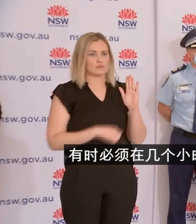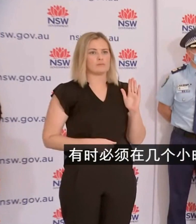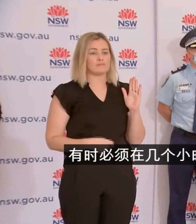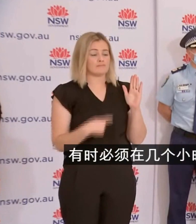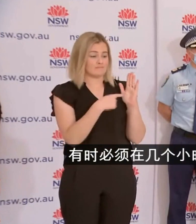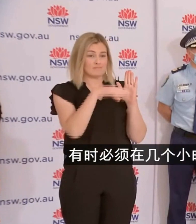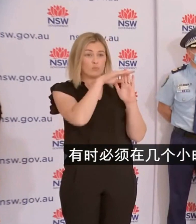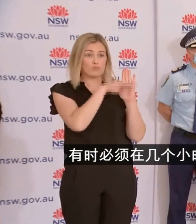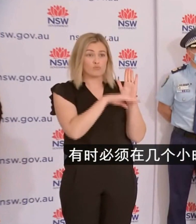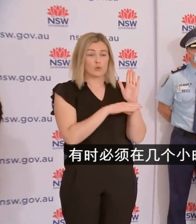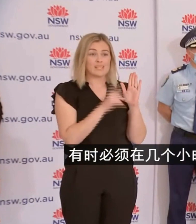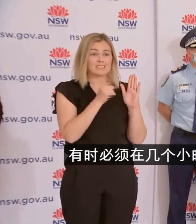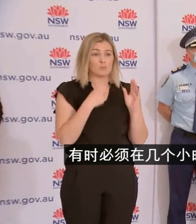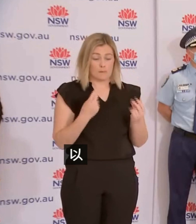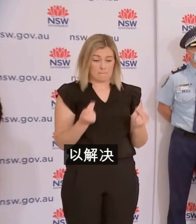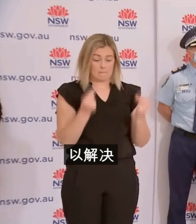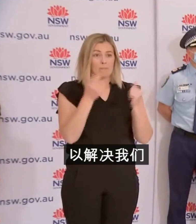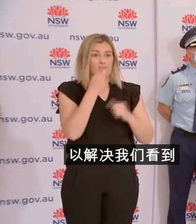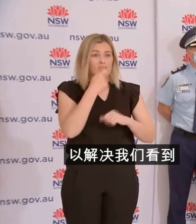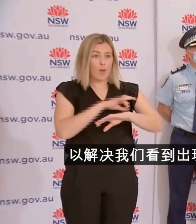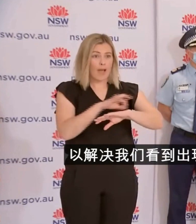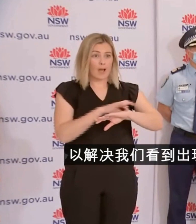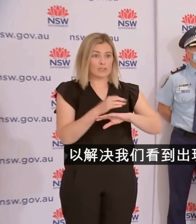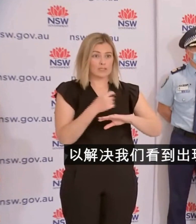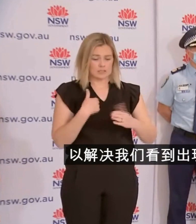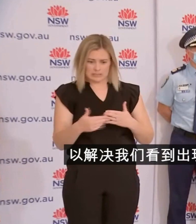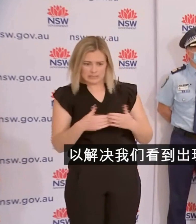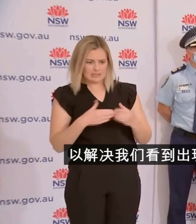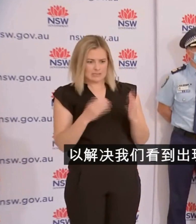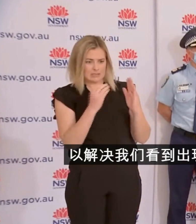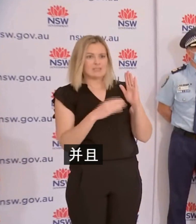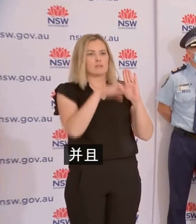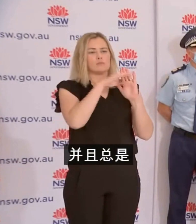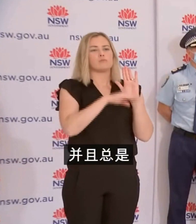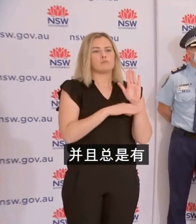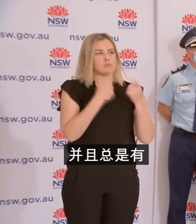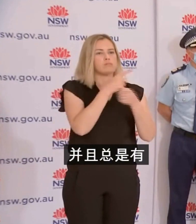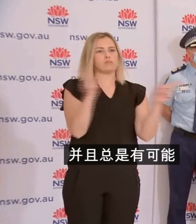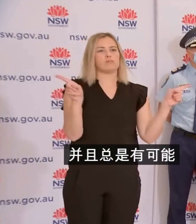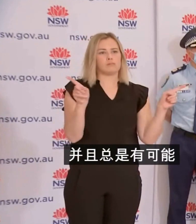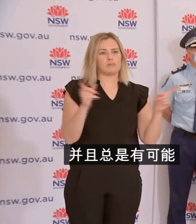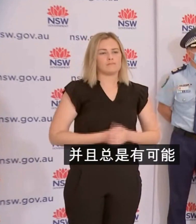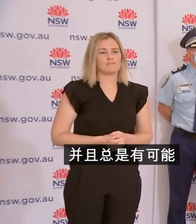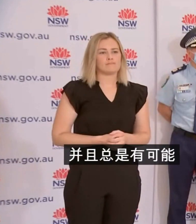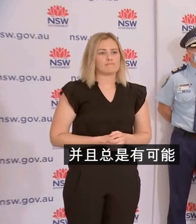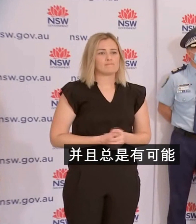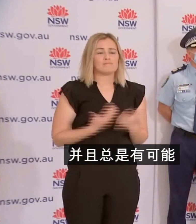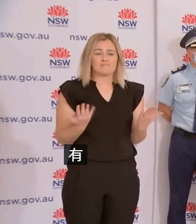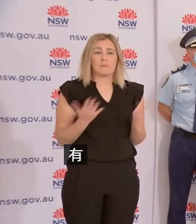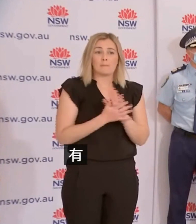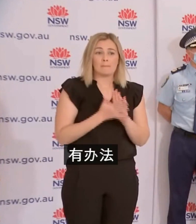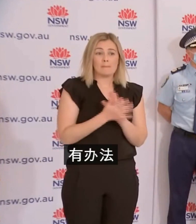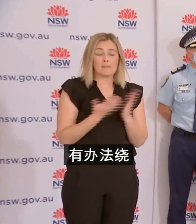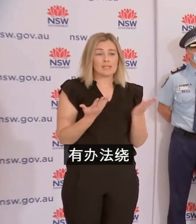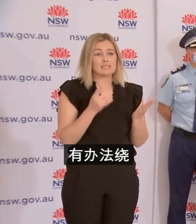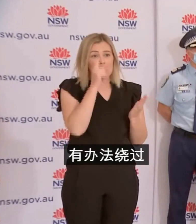sometimes in a space of hours to address the issues that we see arising. and there will always be the possibility that